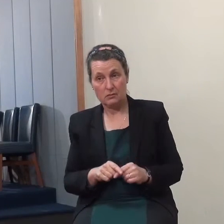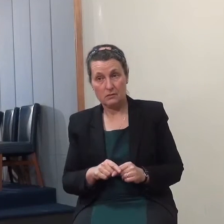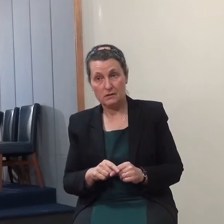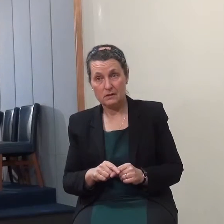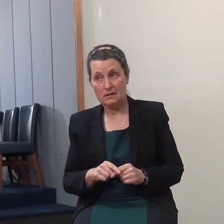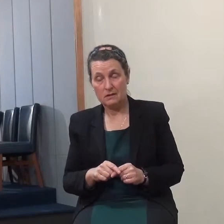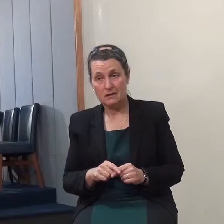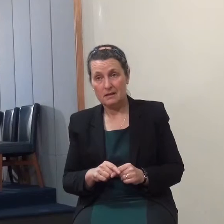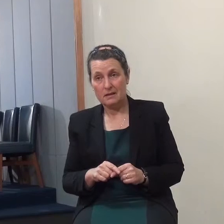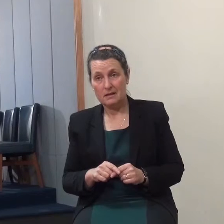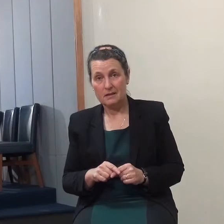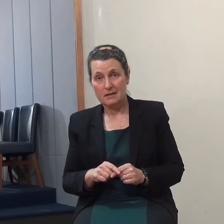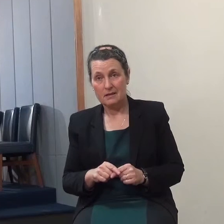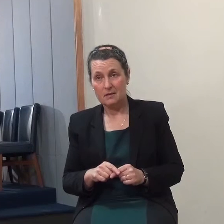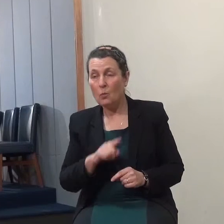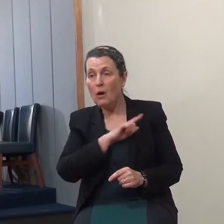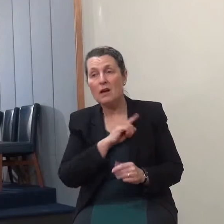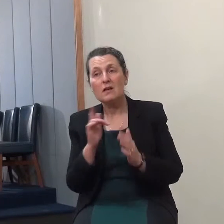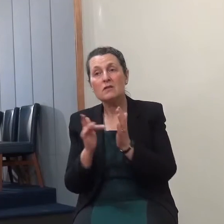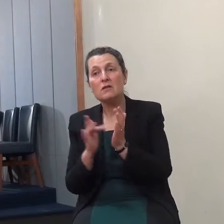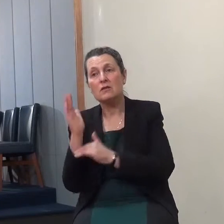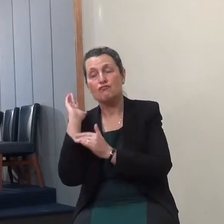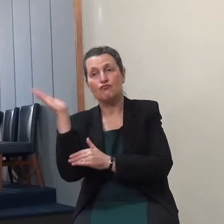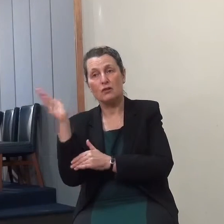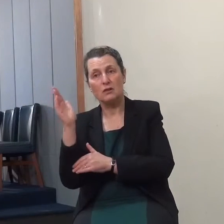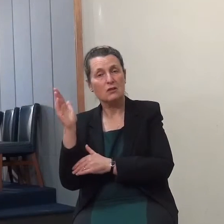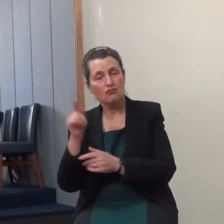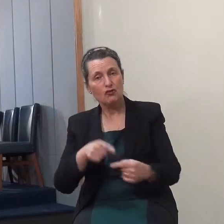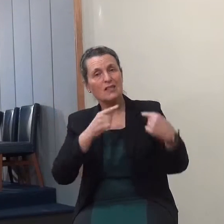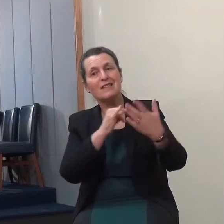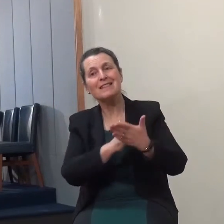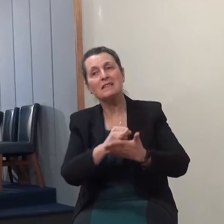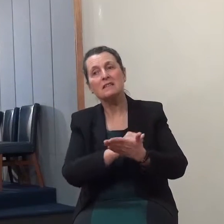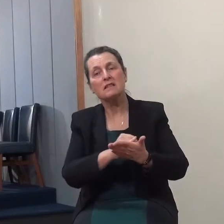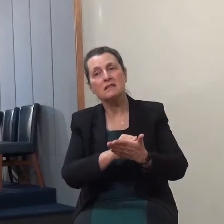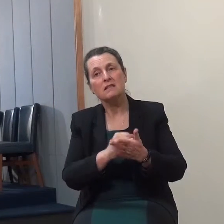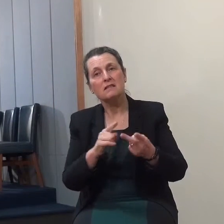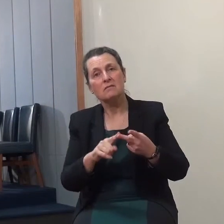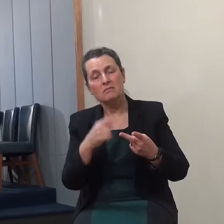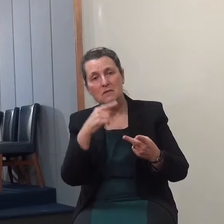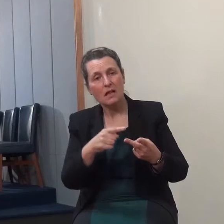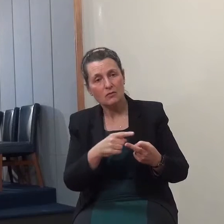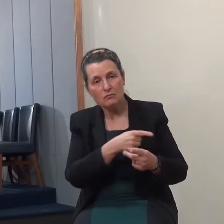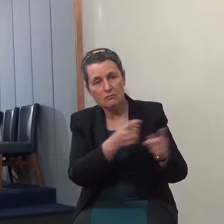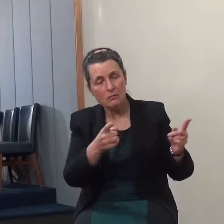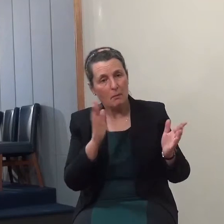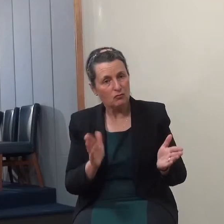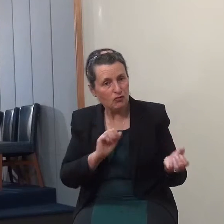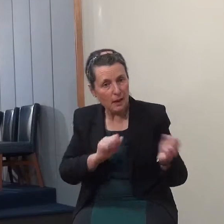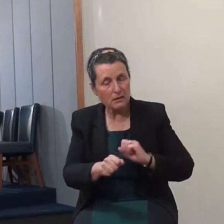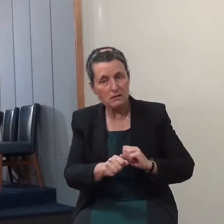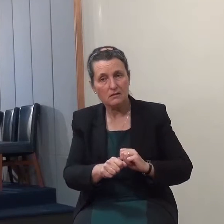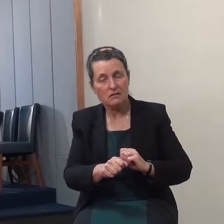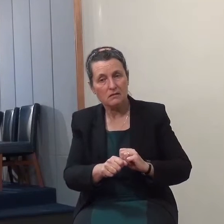preaches constantly about sin and the need for repentance and remission of sin. And that will be extremely unpopular,